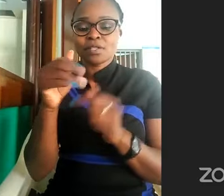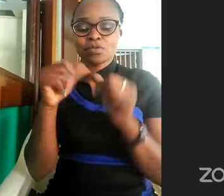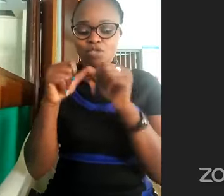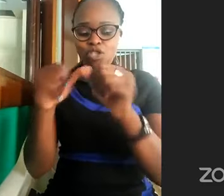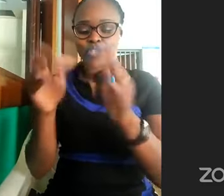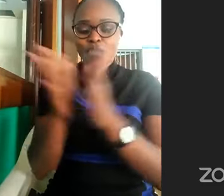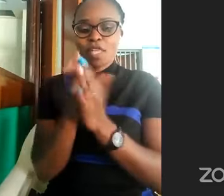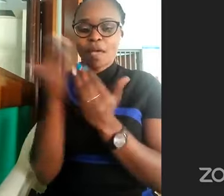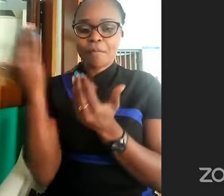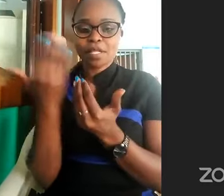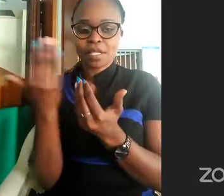go ahead.